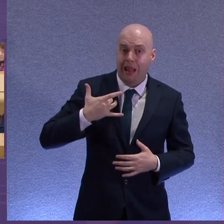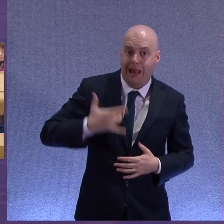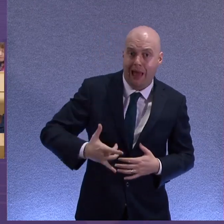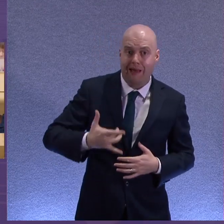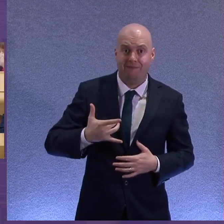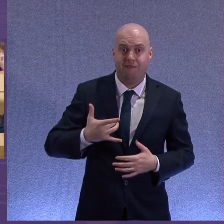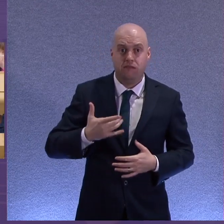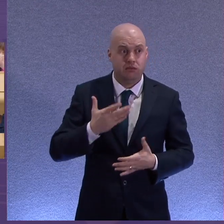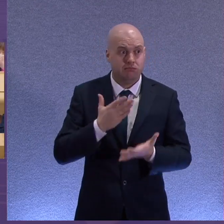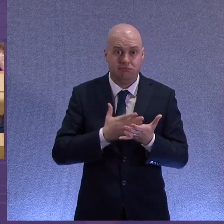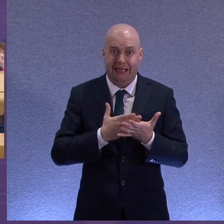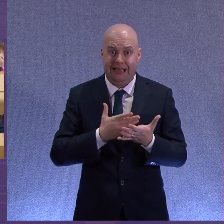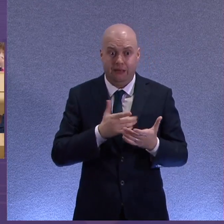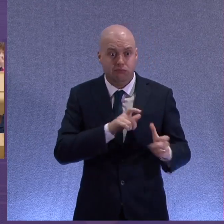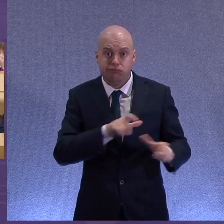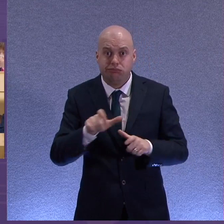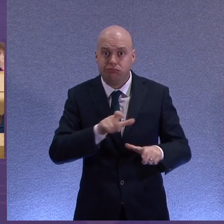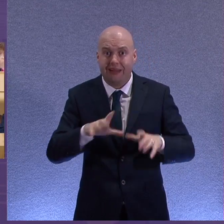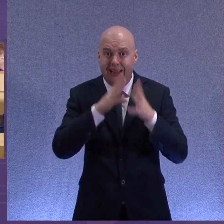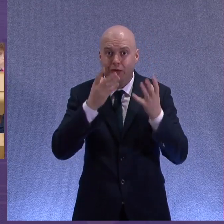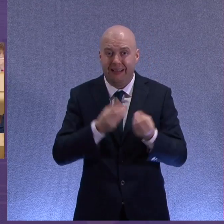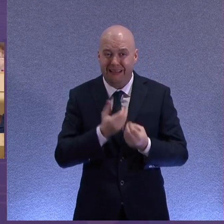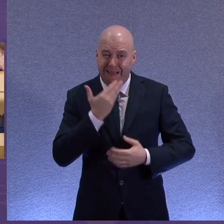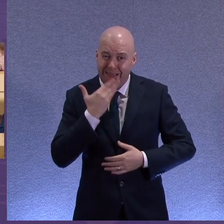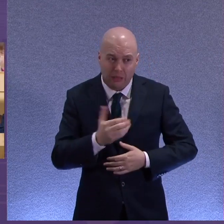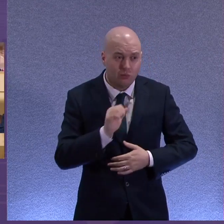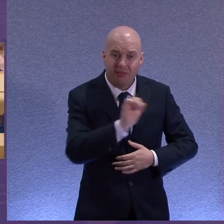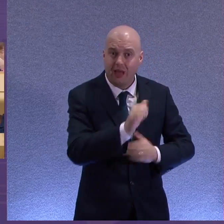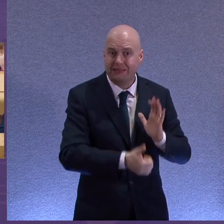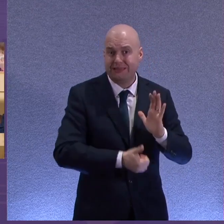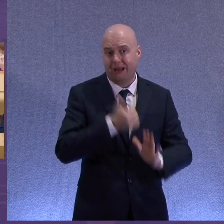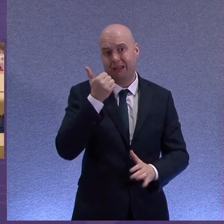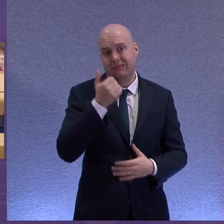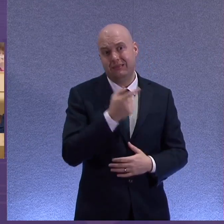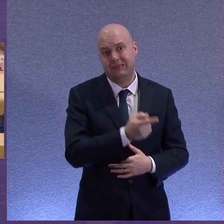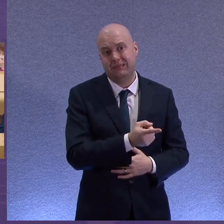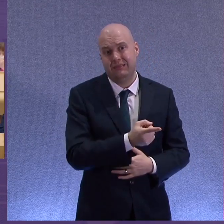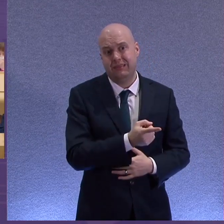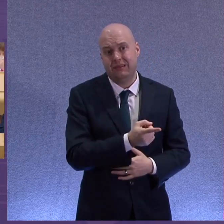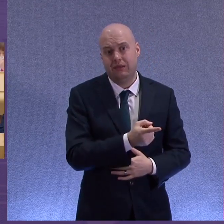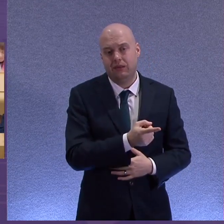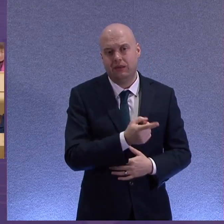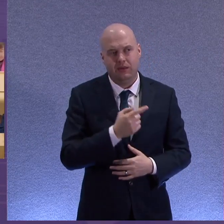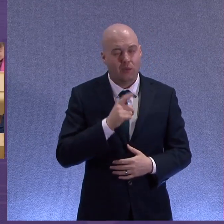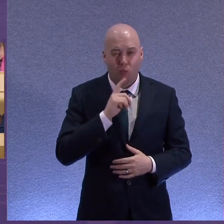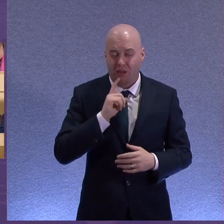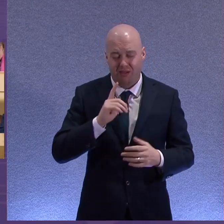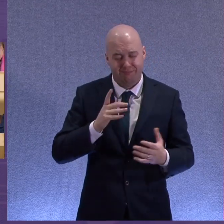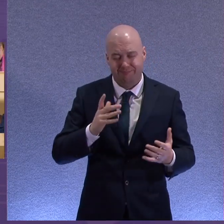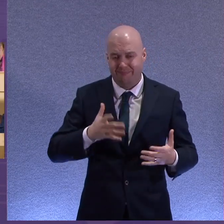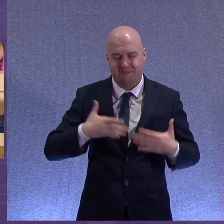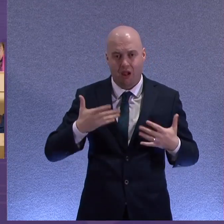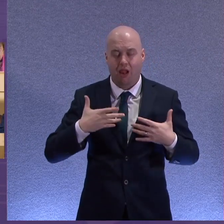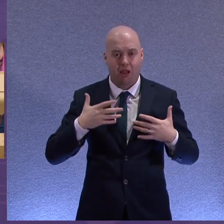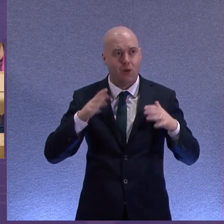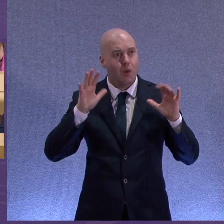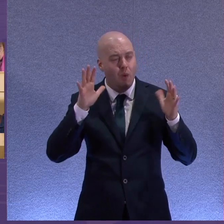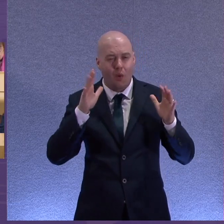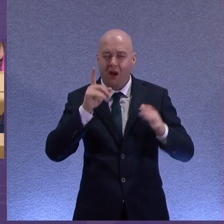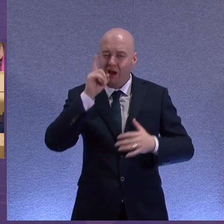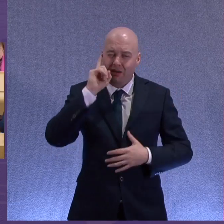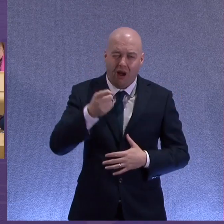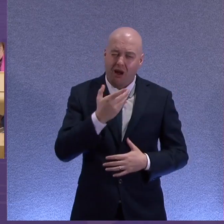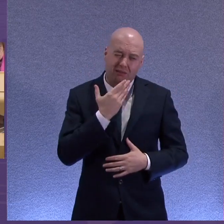skills and their judgment. We will all be forever in their debt, which is why now more than